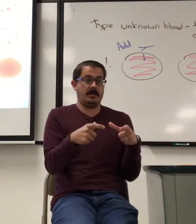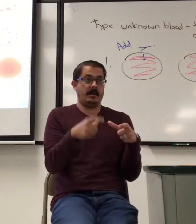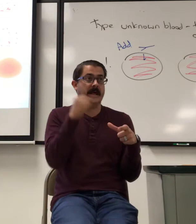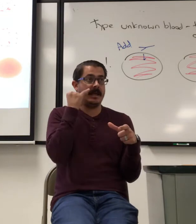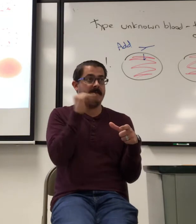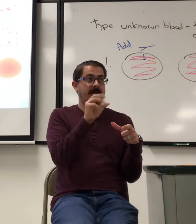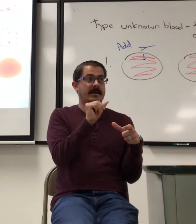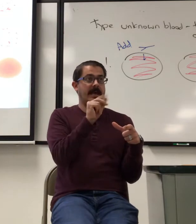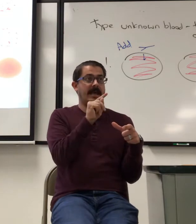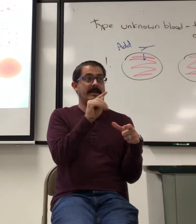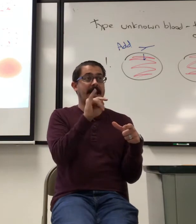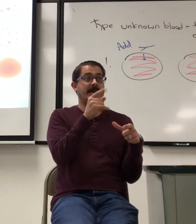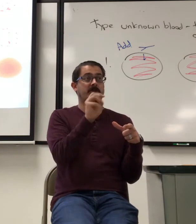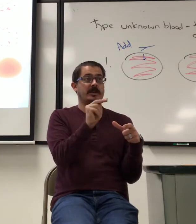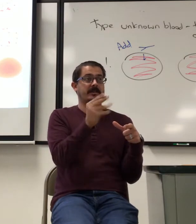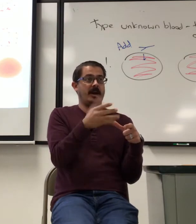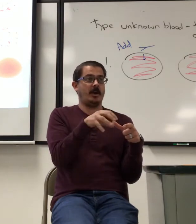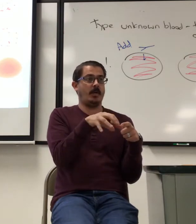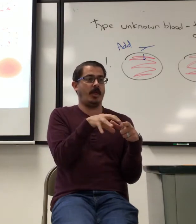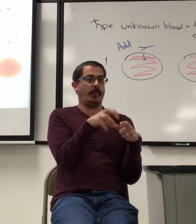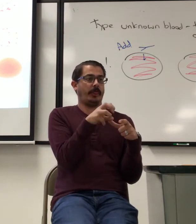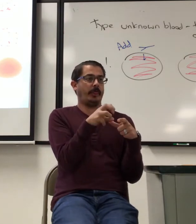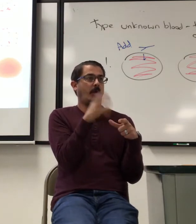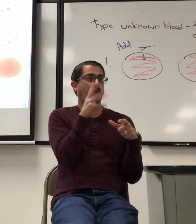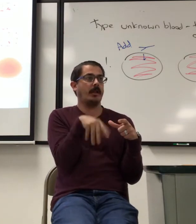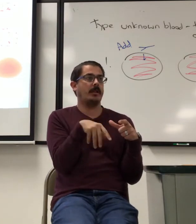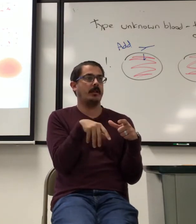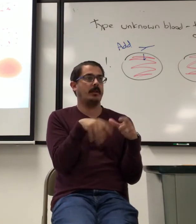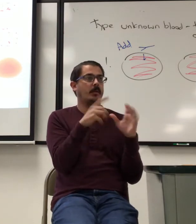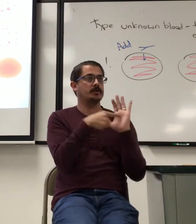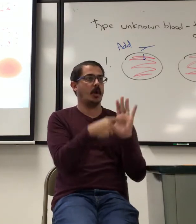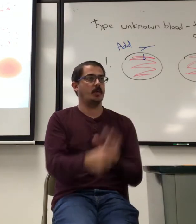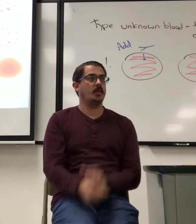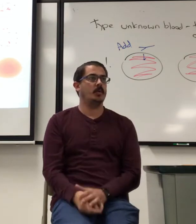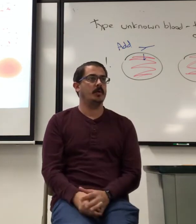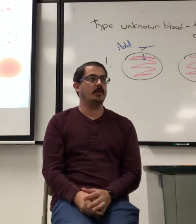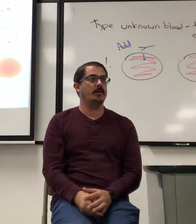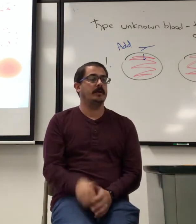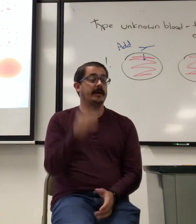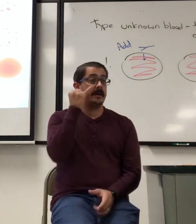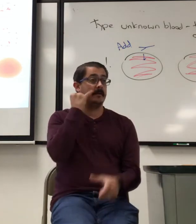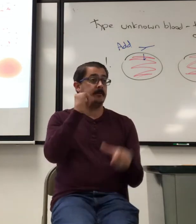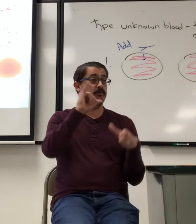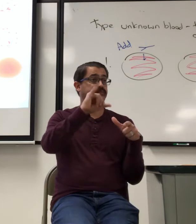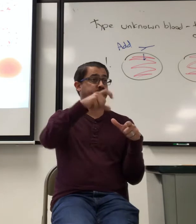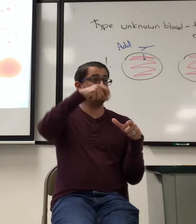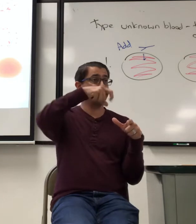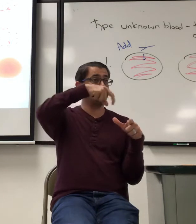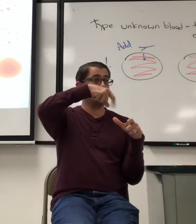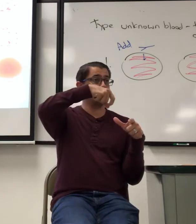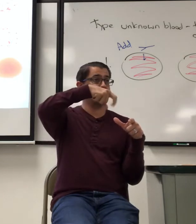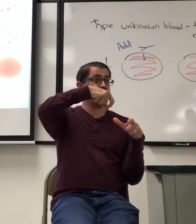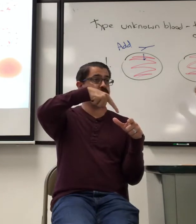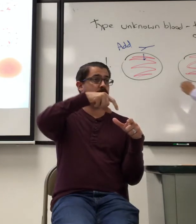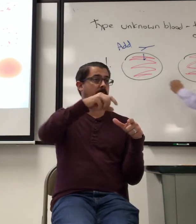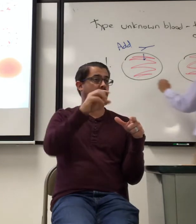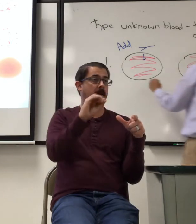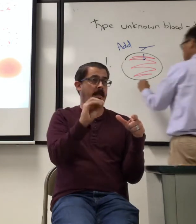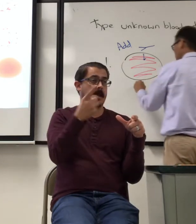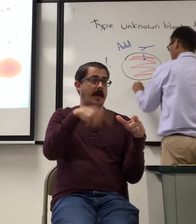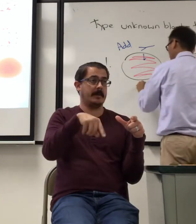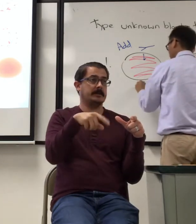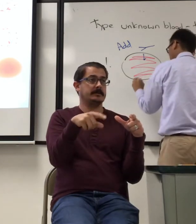there, it's going to clump up. It's going to agglutinate. But let's say you add it and nothing happens. It's